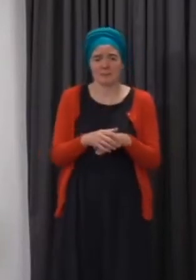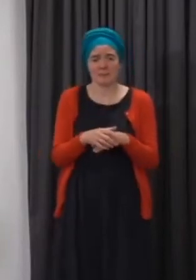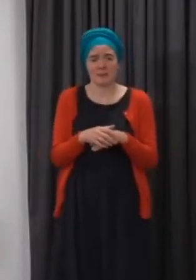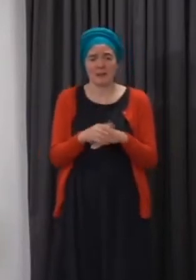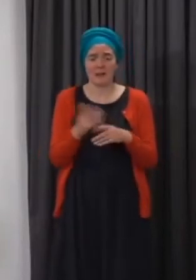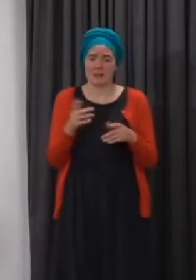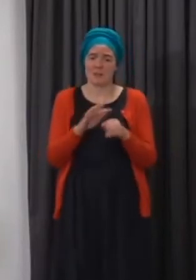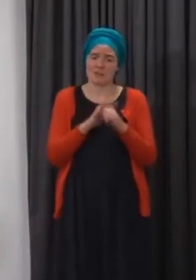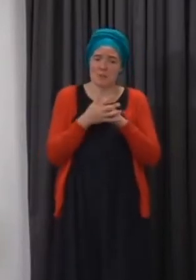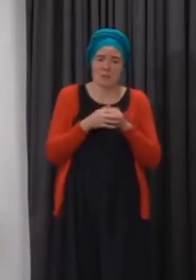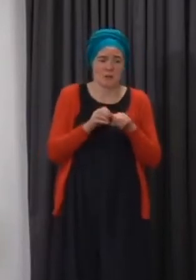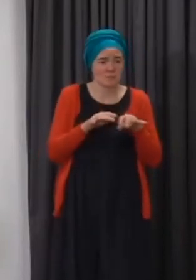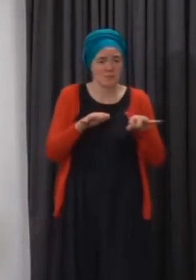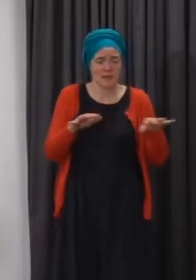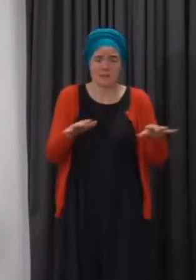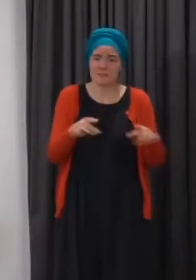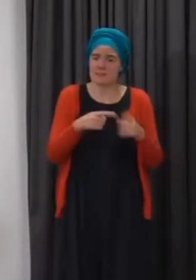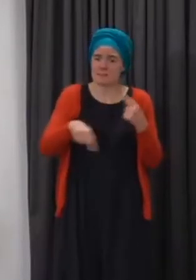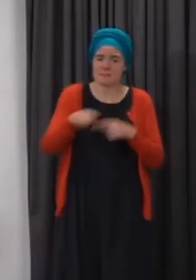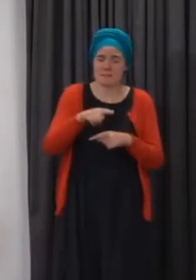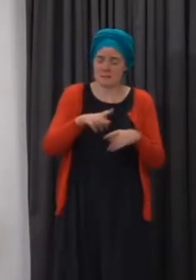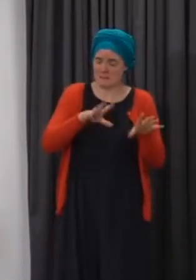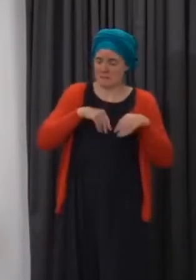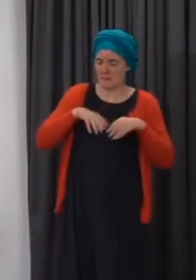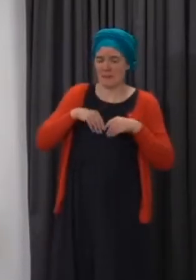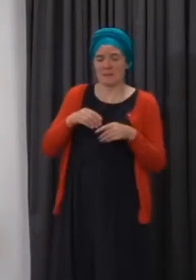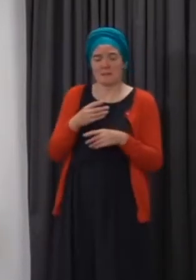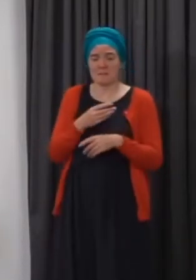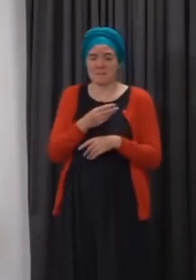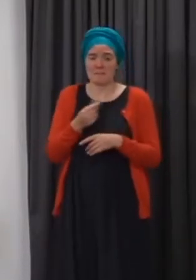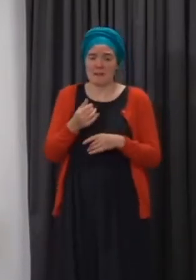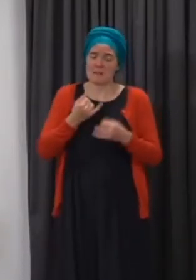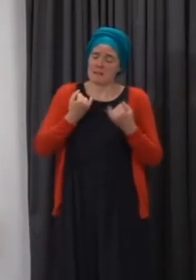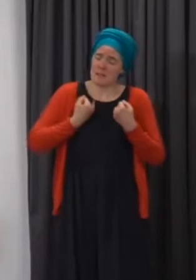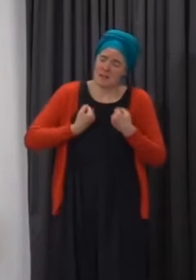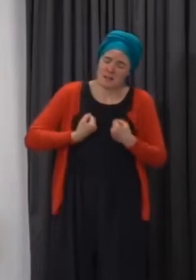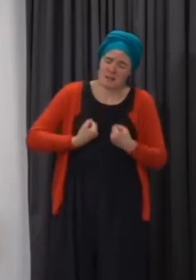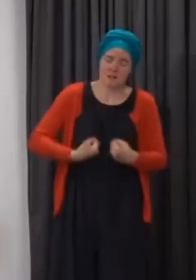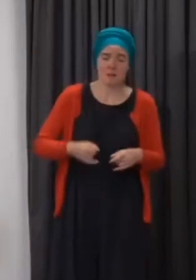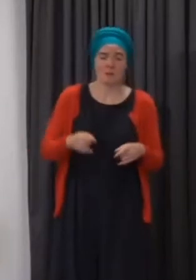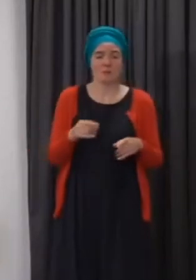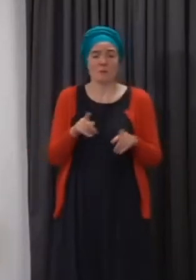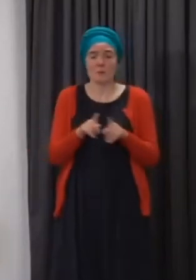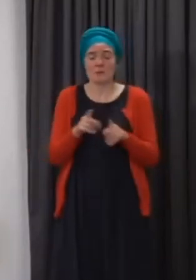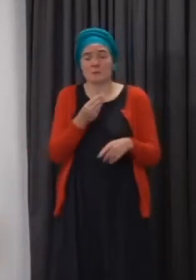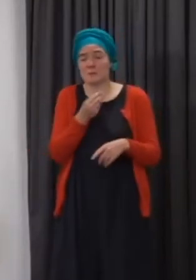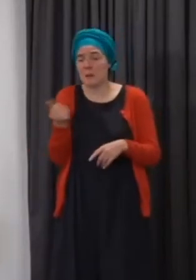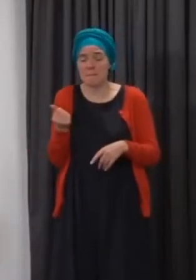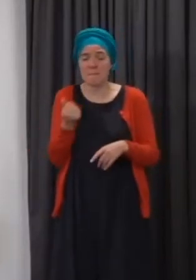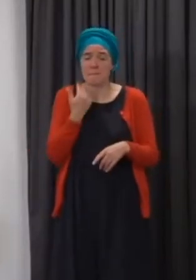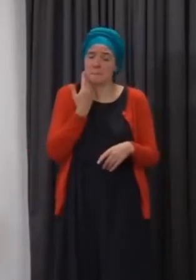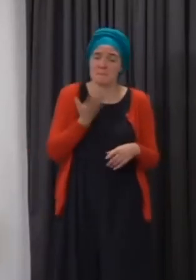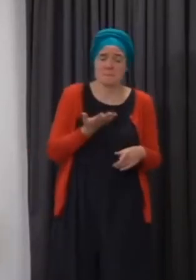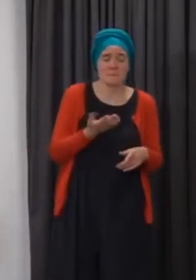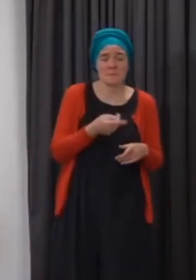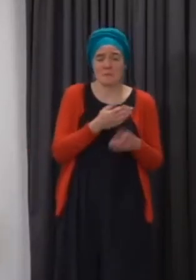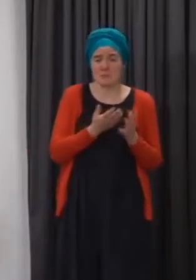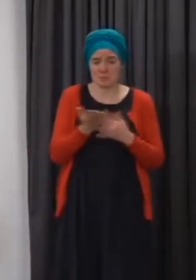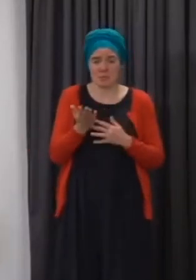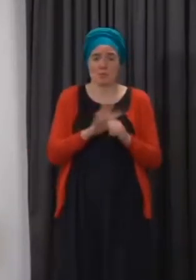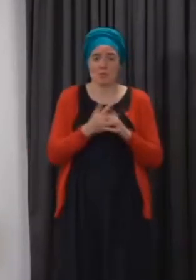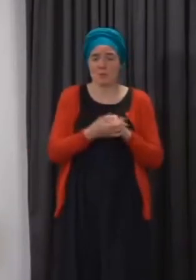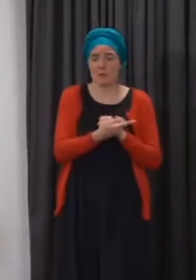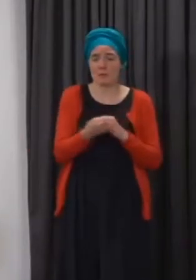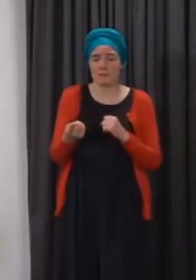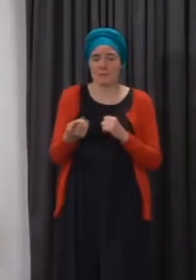illnesses in many, and that includes, unfortunately, that it can be fatal. And we do have responsibilities to ensure that we're able to support our most